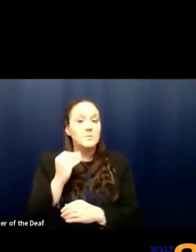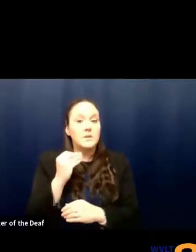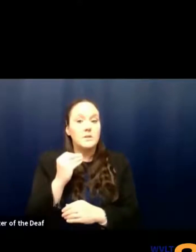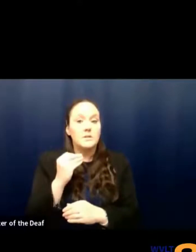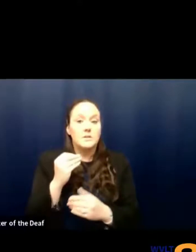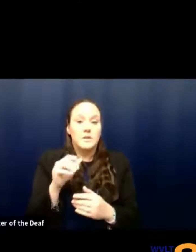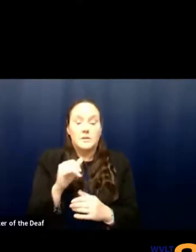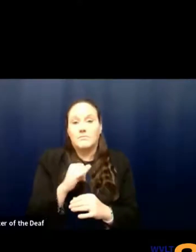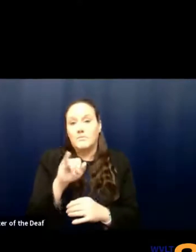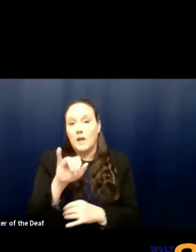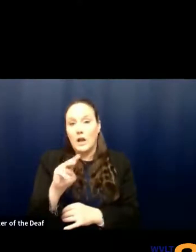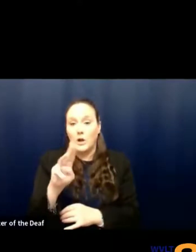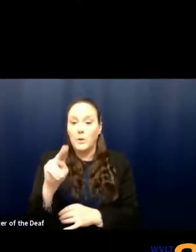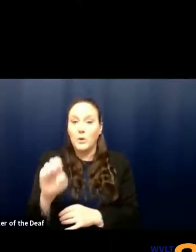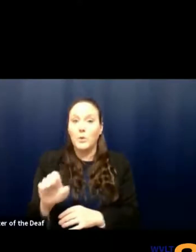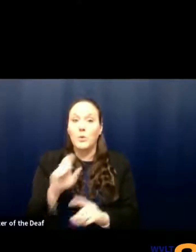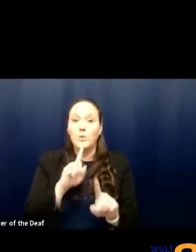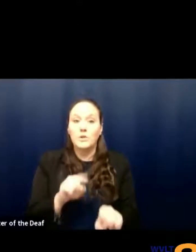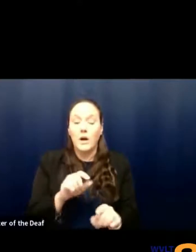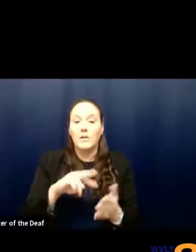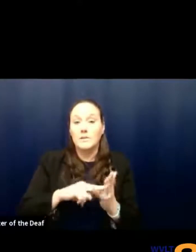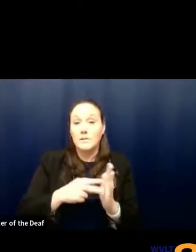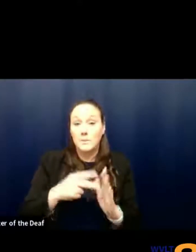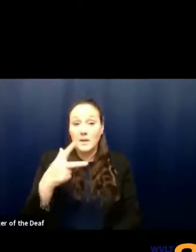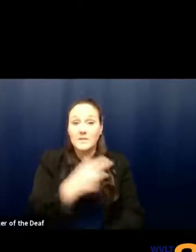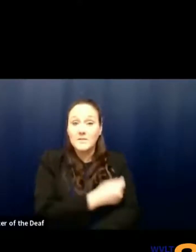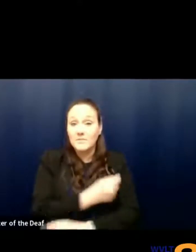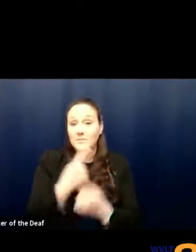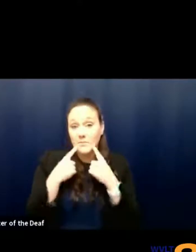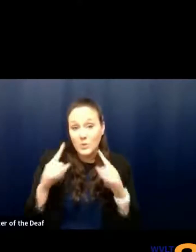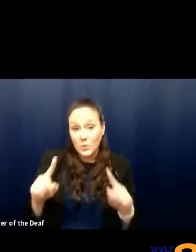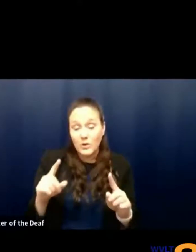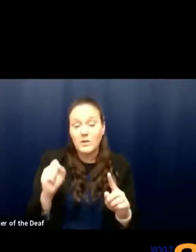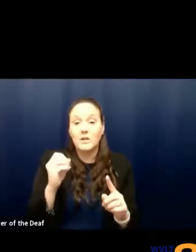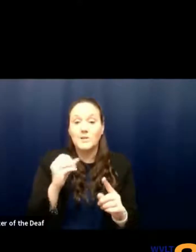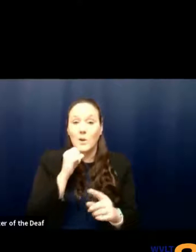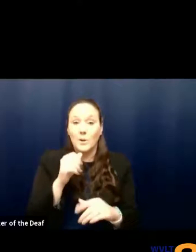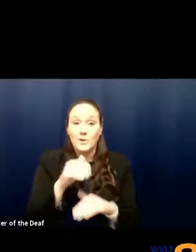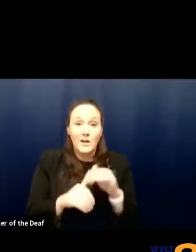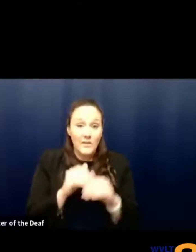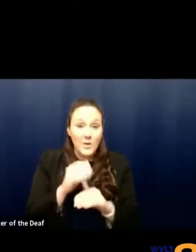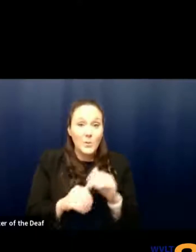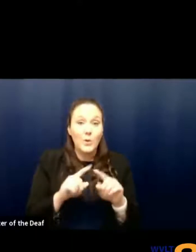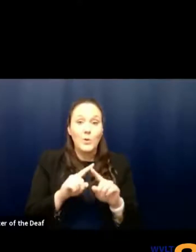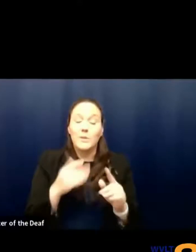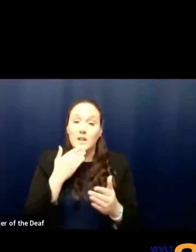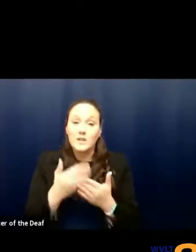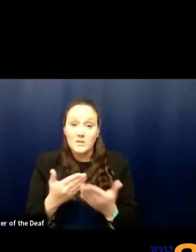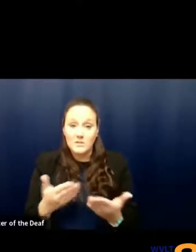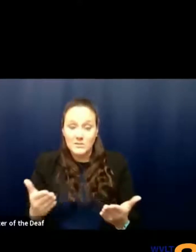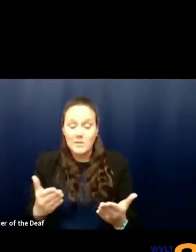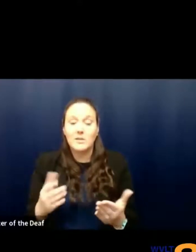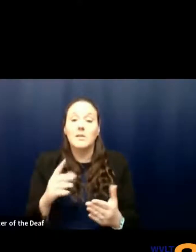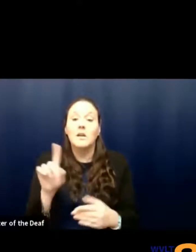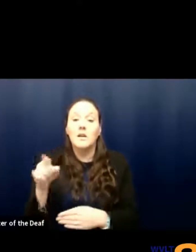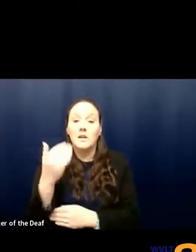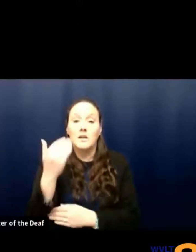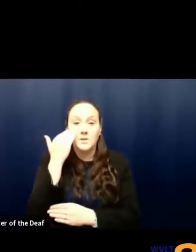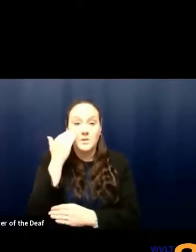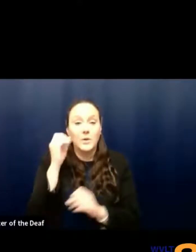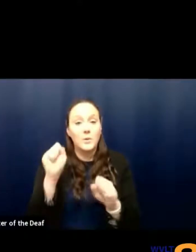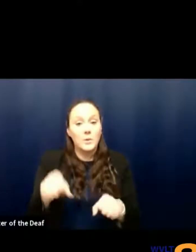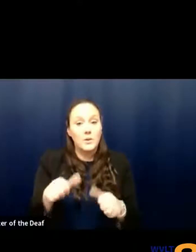response, and that means that the vaccine is working. So while it's uncomfortable, it's a good thing. But just know you can kind of keep up and